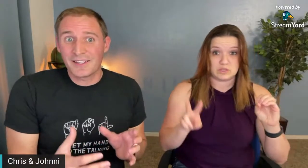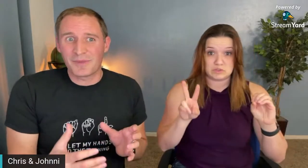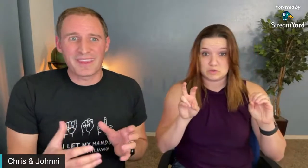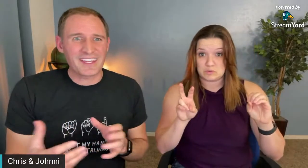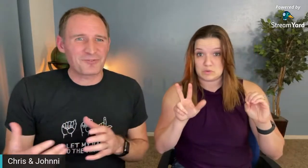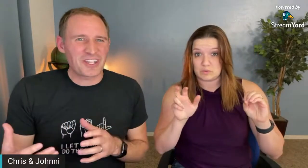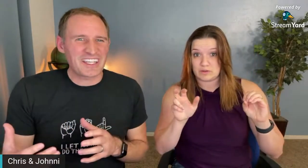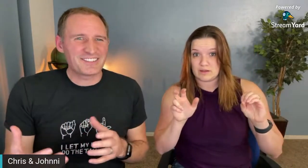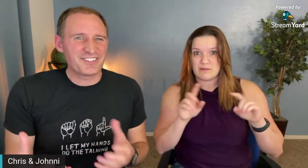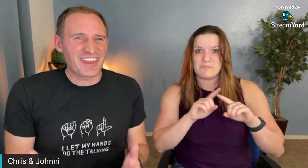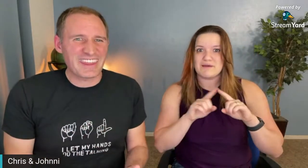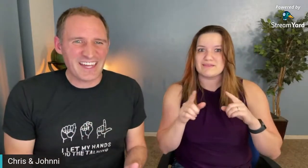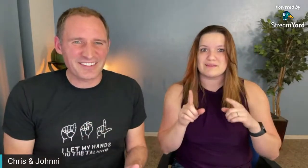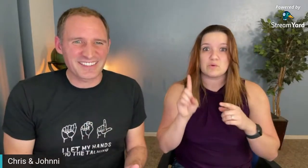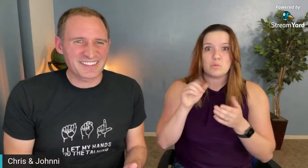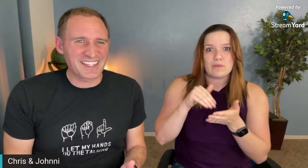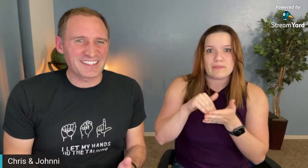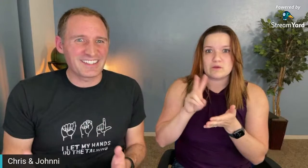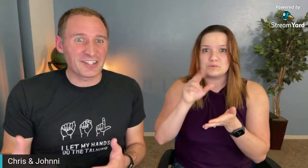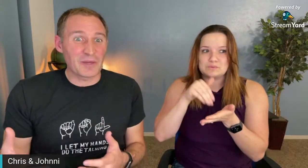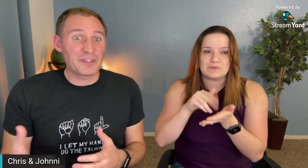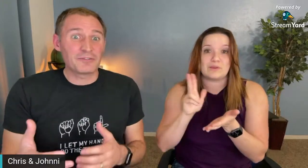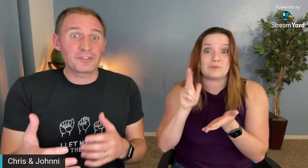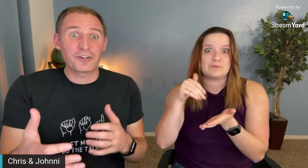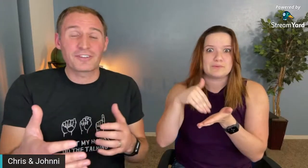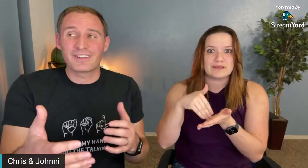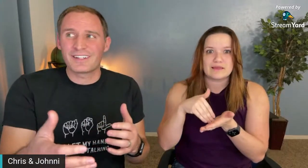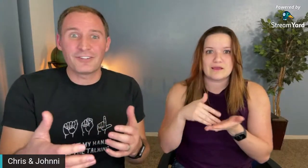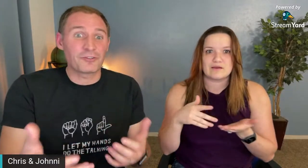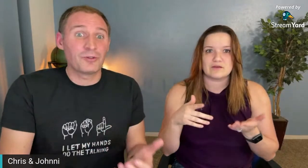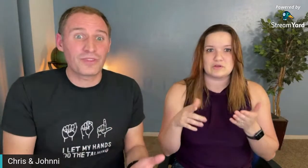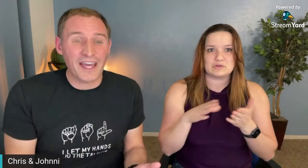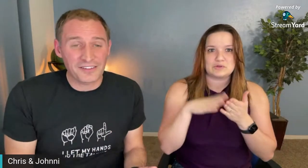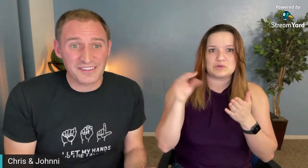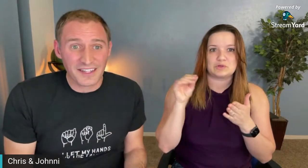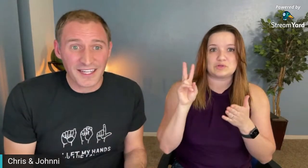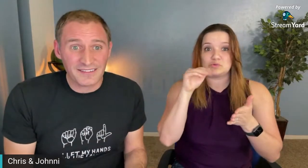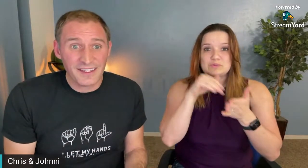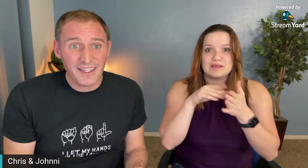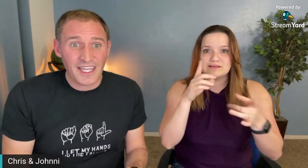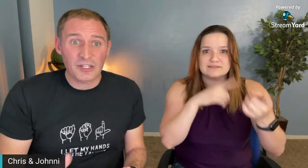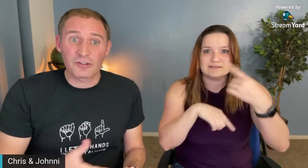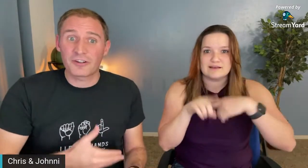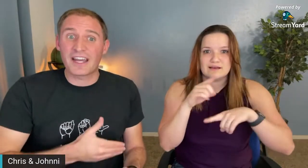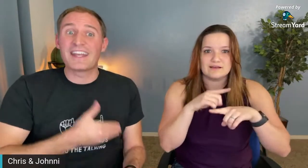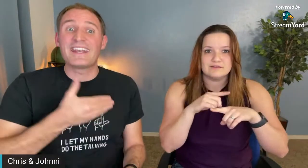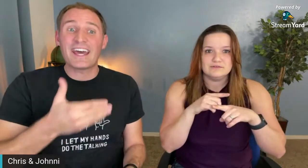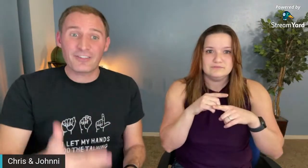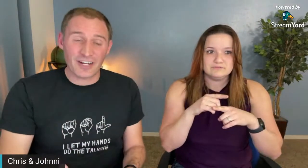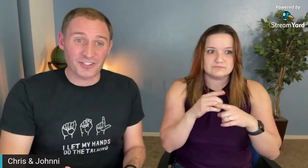But then we get into the thousands, and maybe you learn 2,000 signs and you learn another